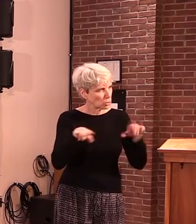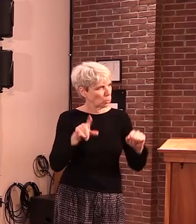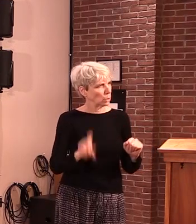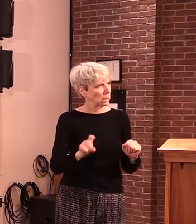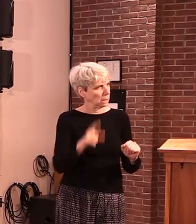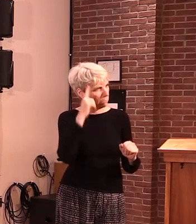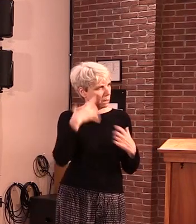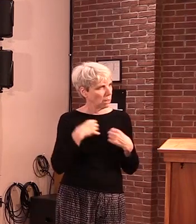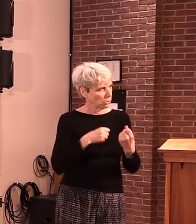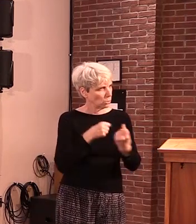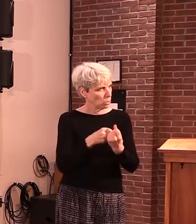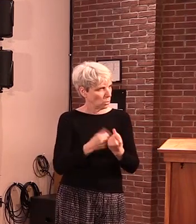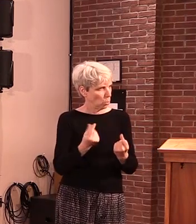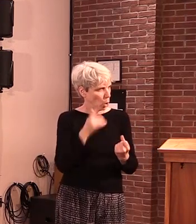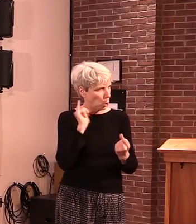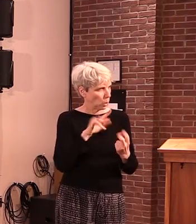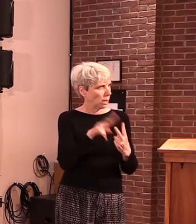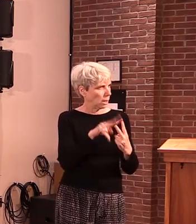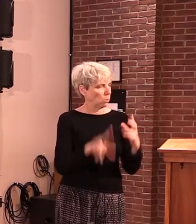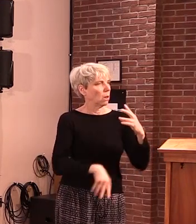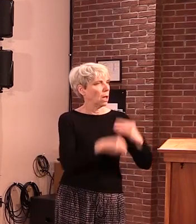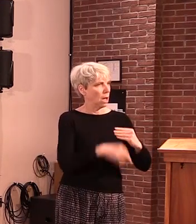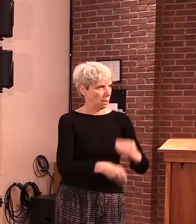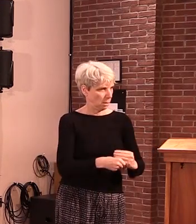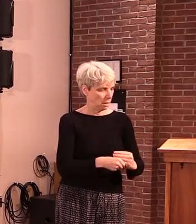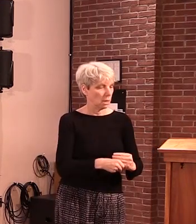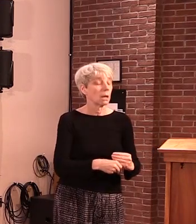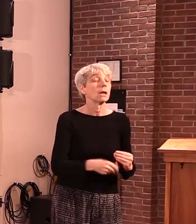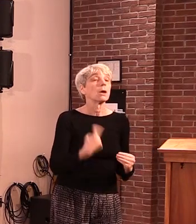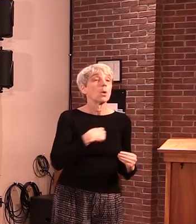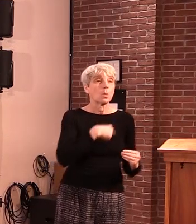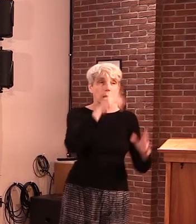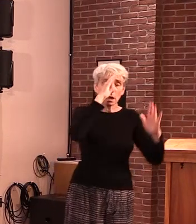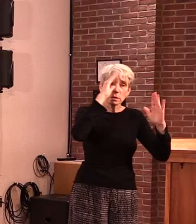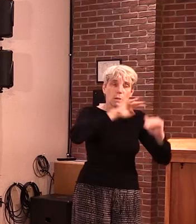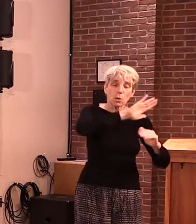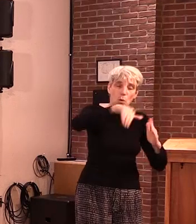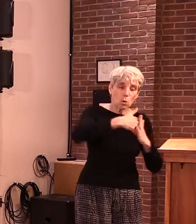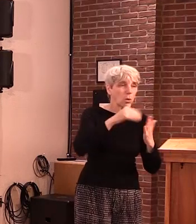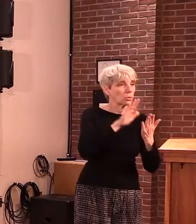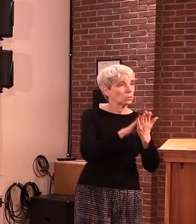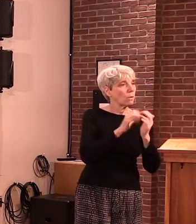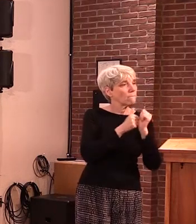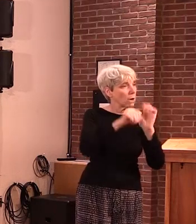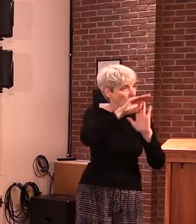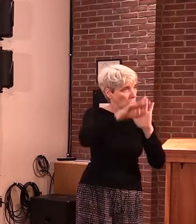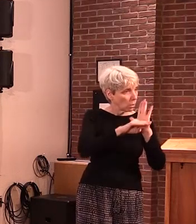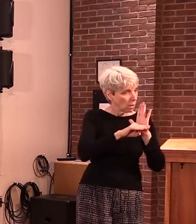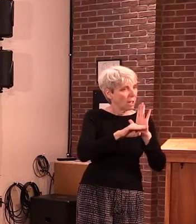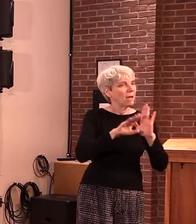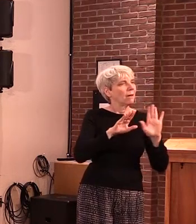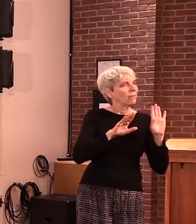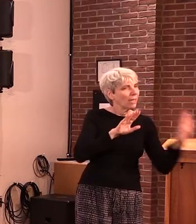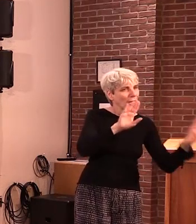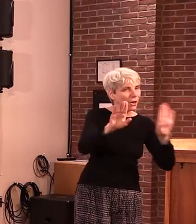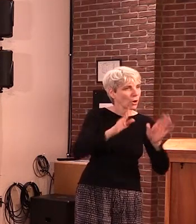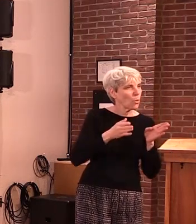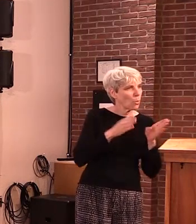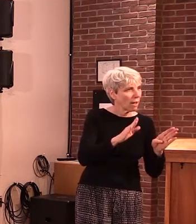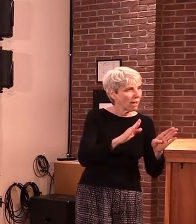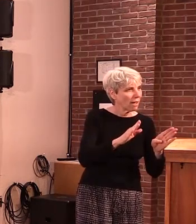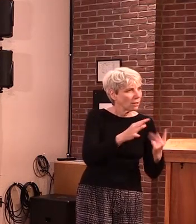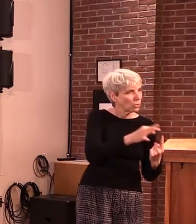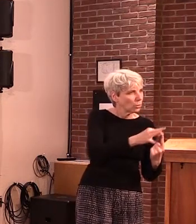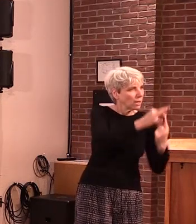Reopening our schools will require each community to follow state guidance and apply it in their unique settings to create local solutions that best meet the needs of